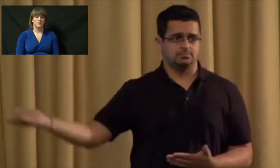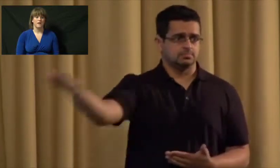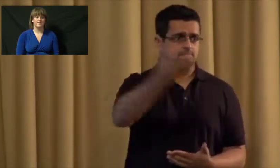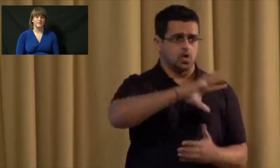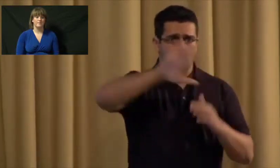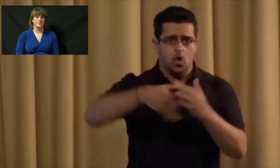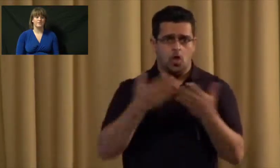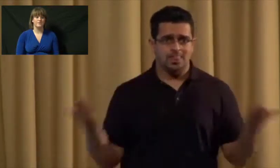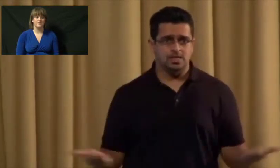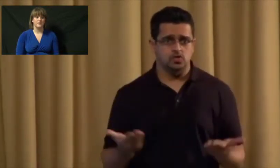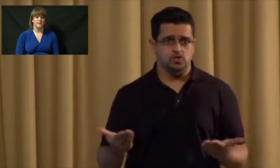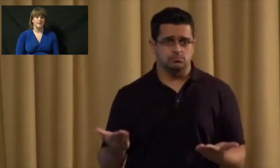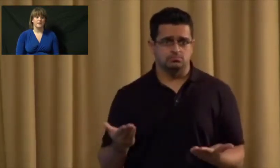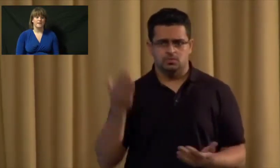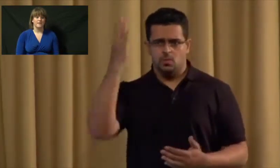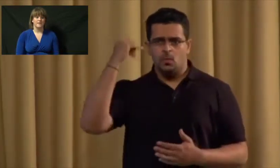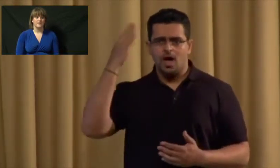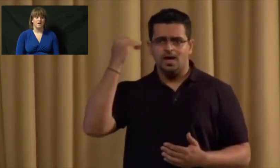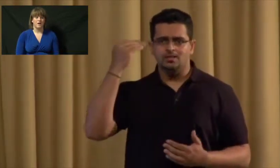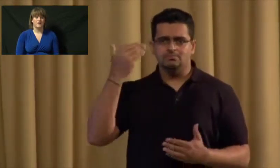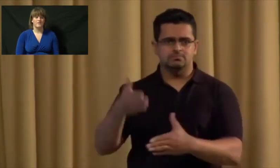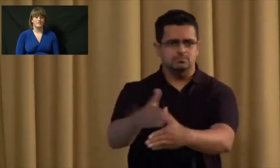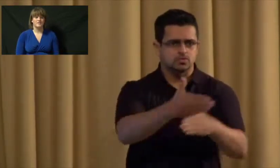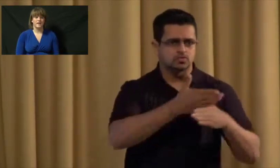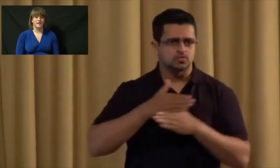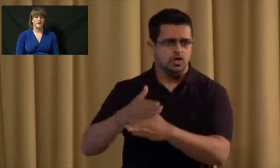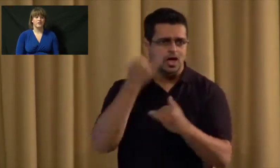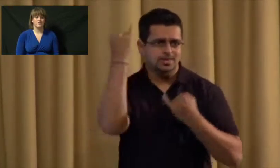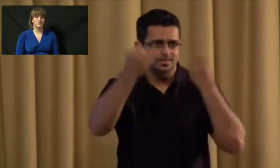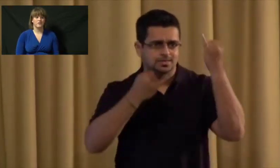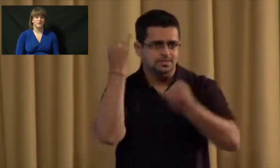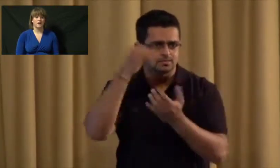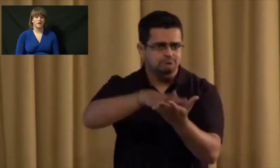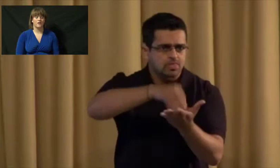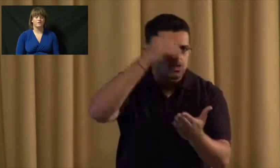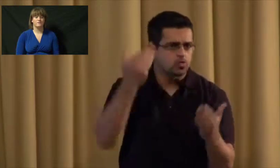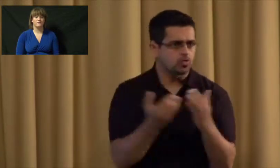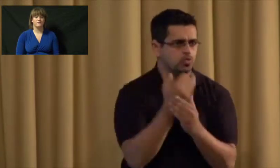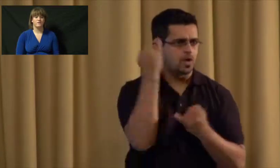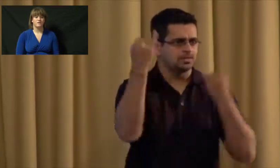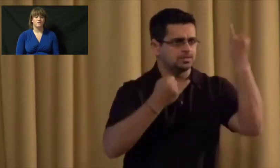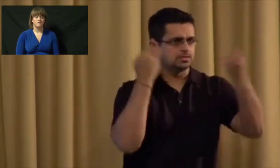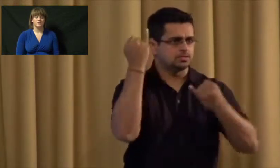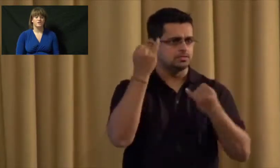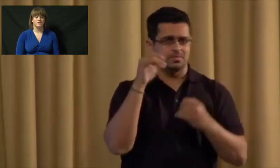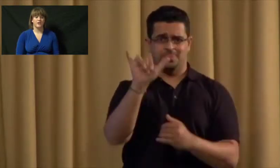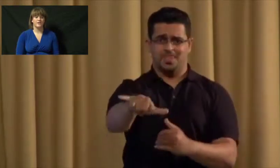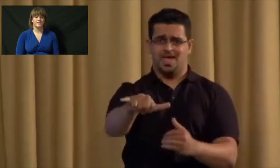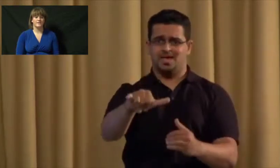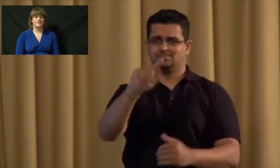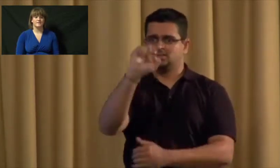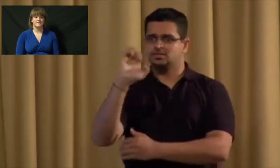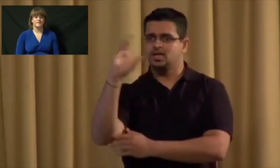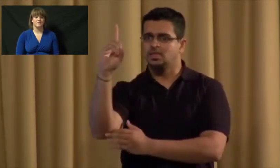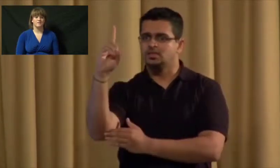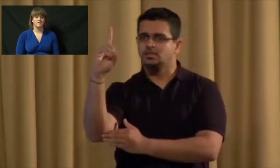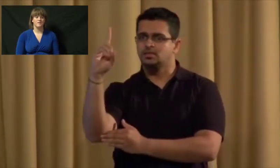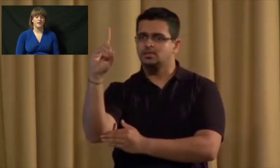An example, all of us today here are to share ideas,